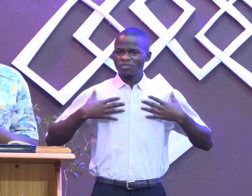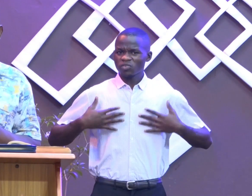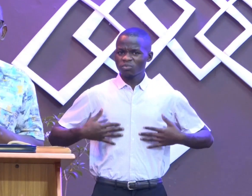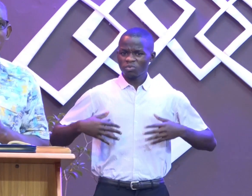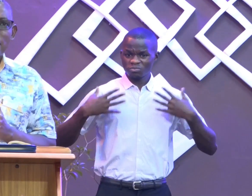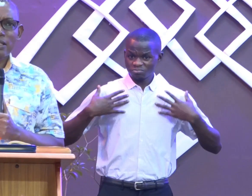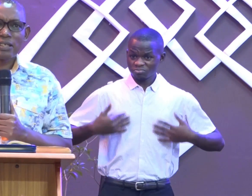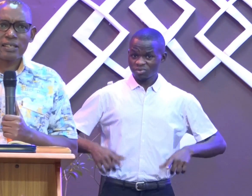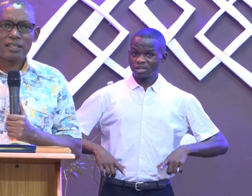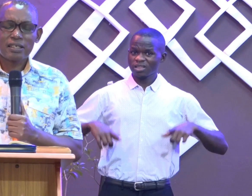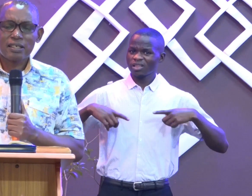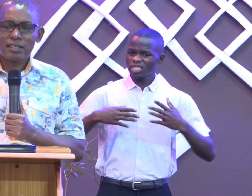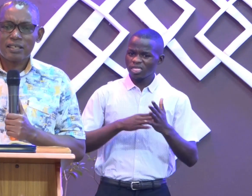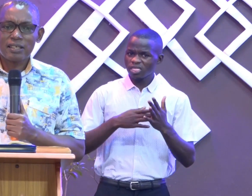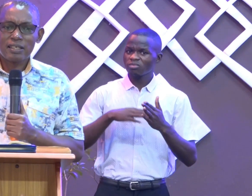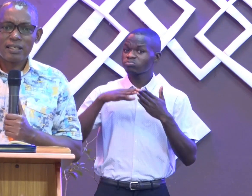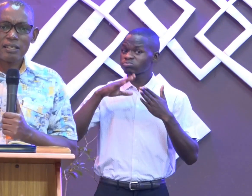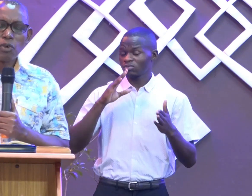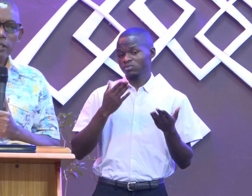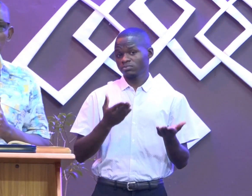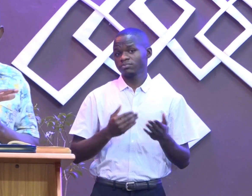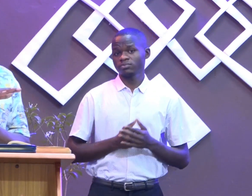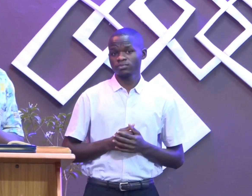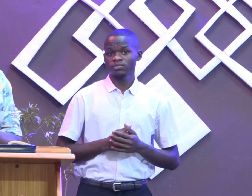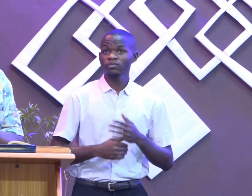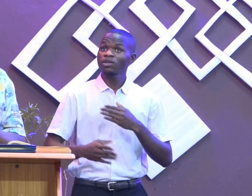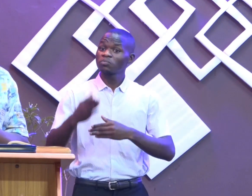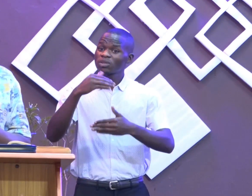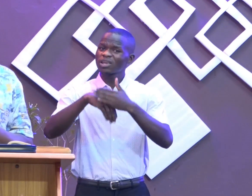started to see the weakness of this body.